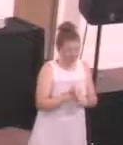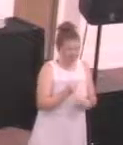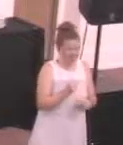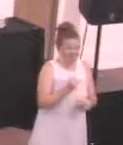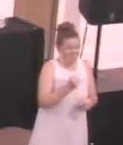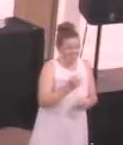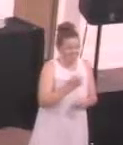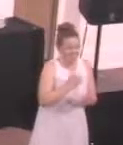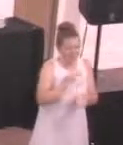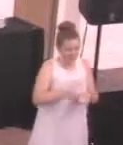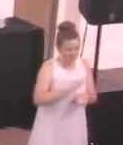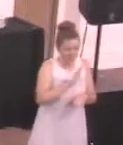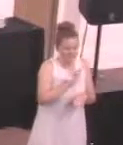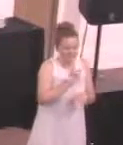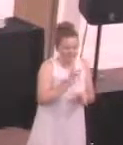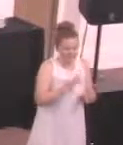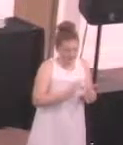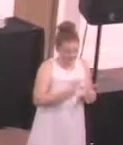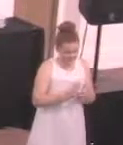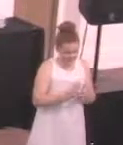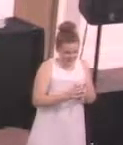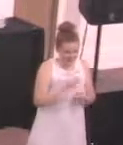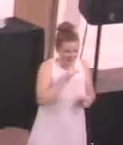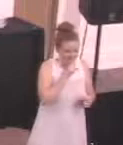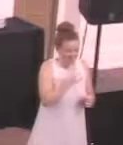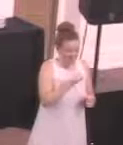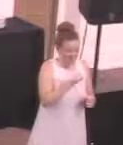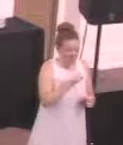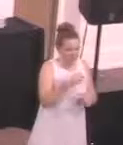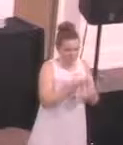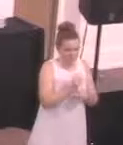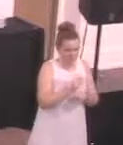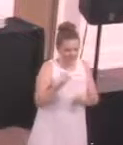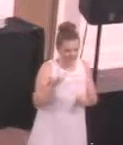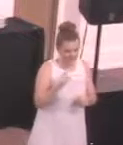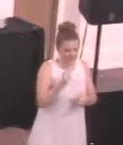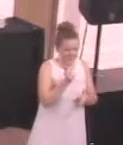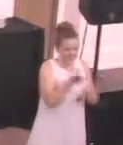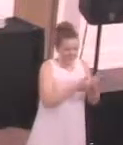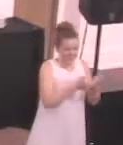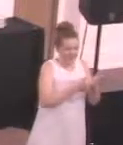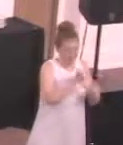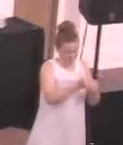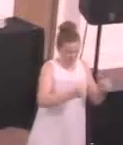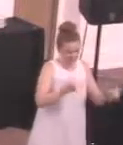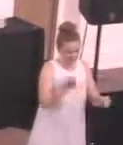by Jesus. And I would love to make this an annual thing that gets bigger